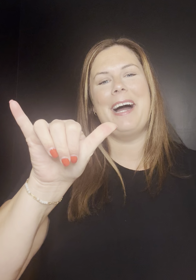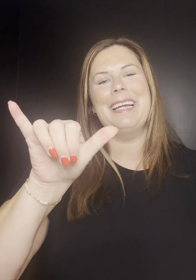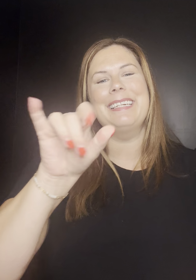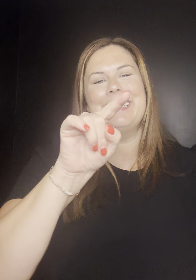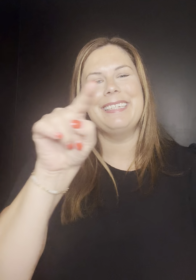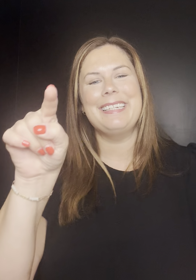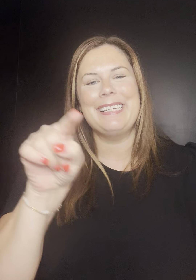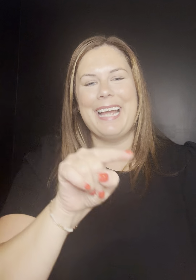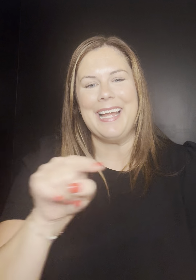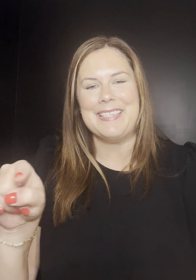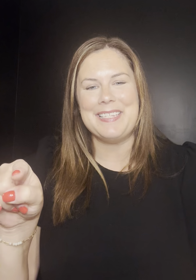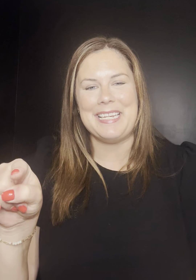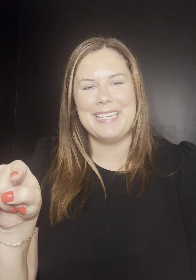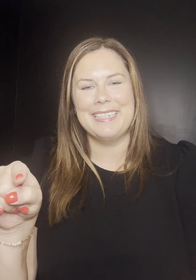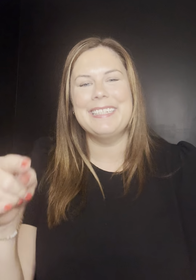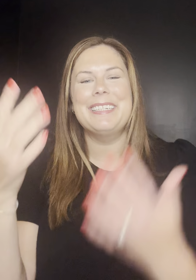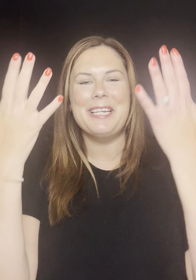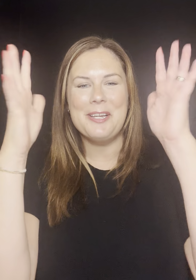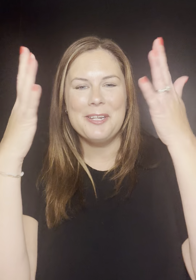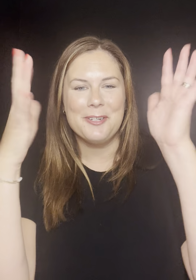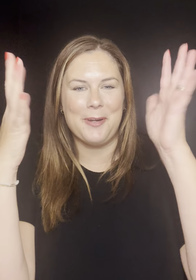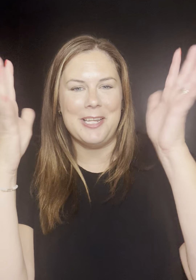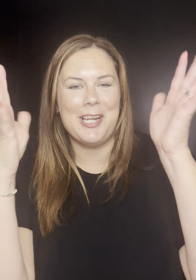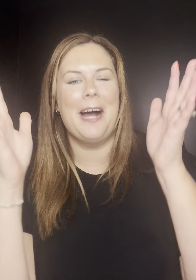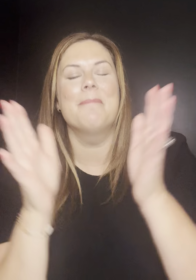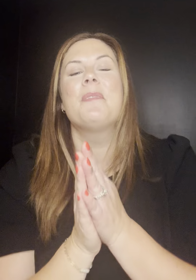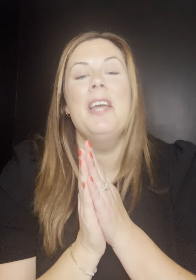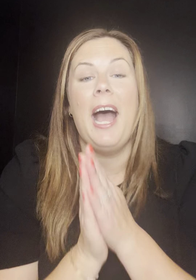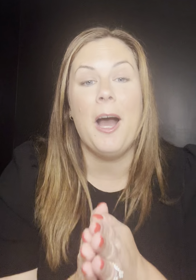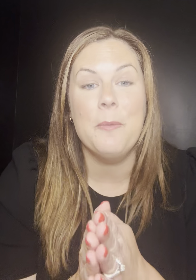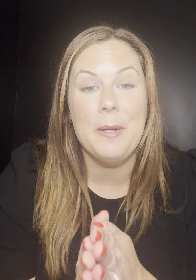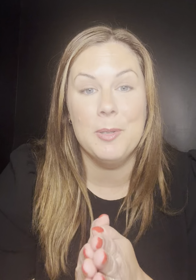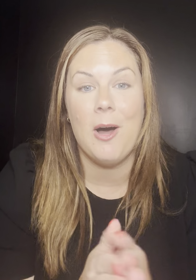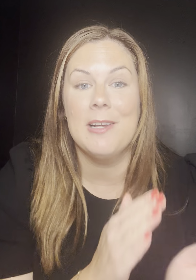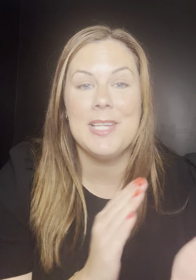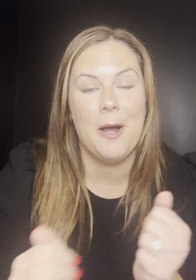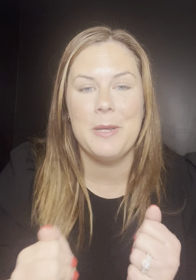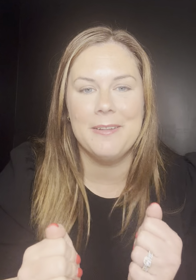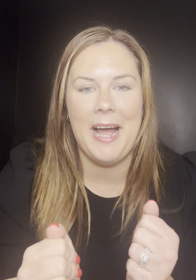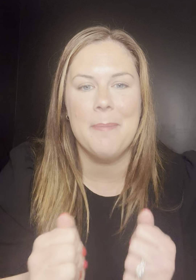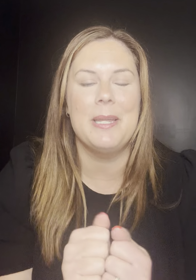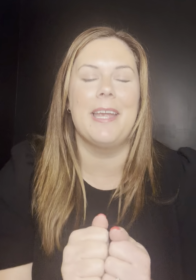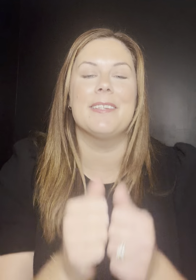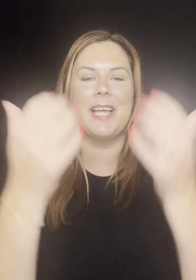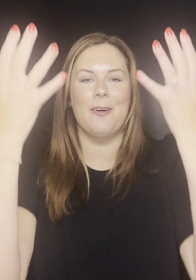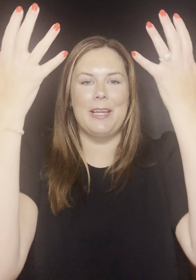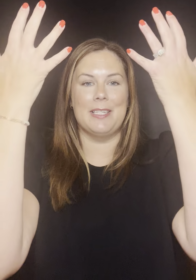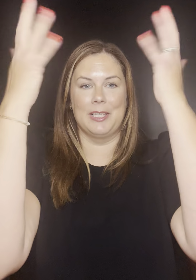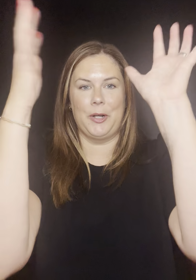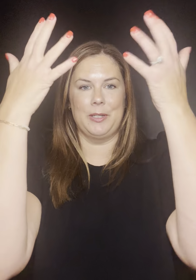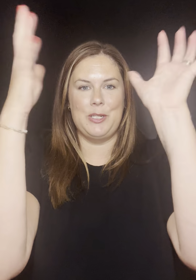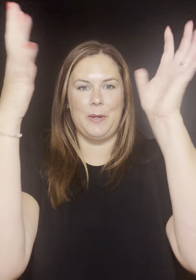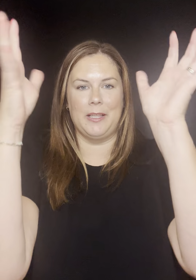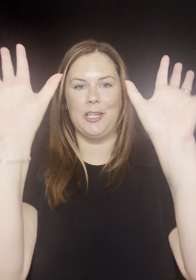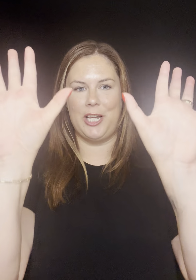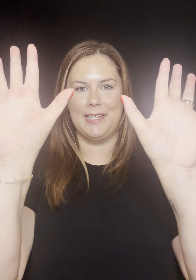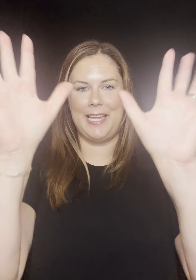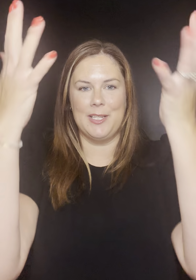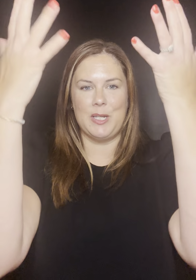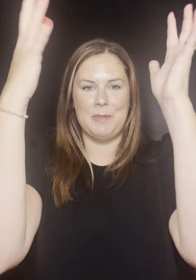Y, and Z. Great job. How we applause, how we clap in ASL is literally doing like jazz hands. So I'm taking